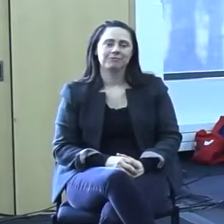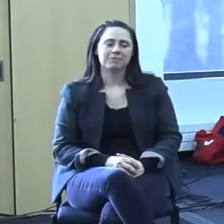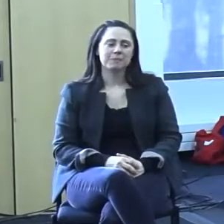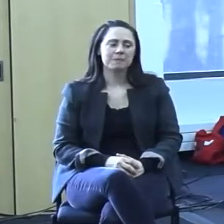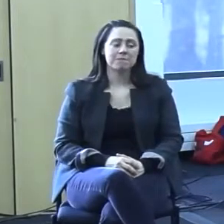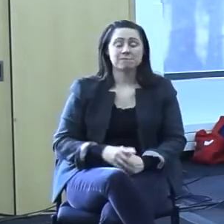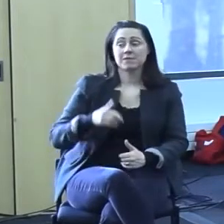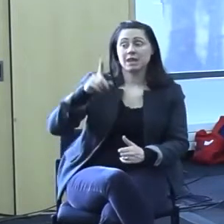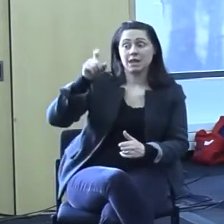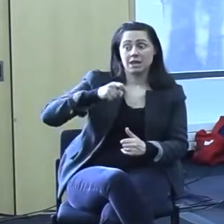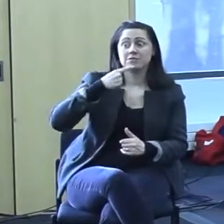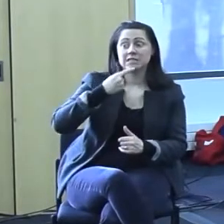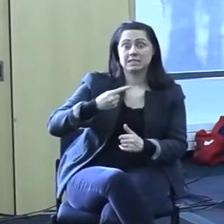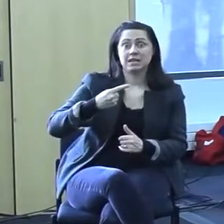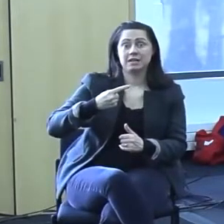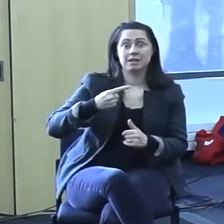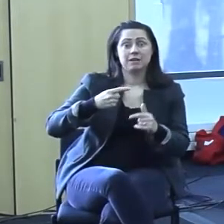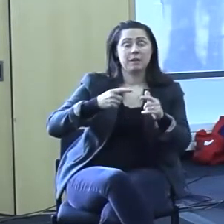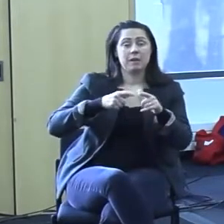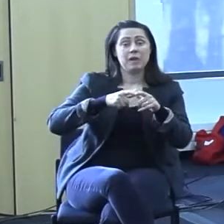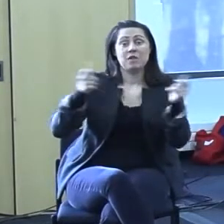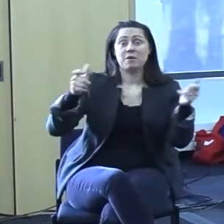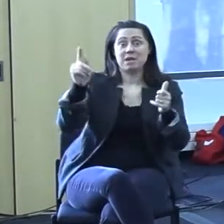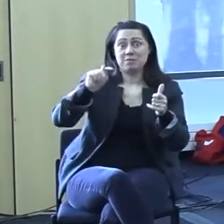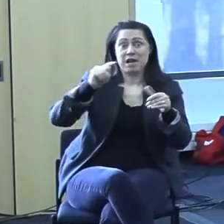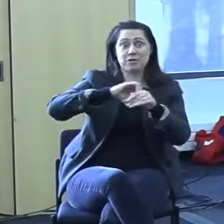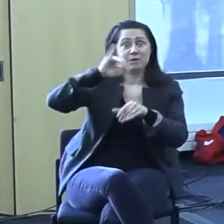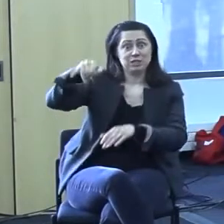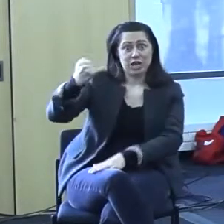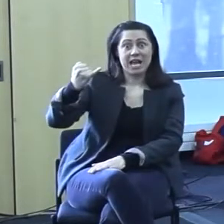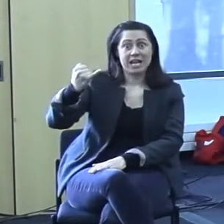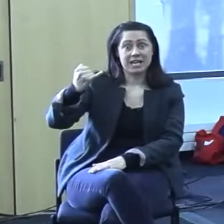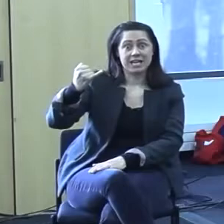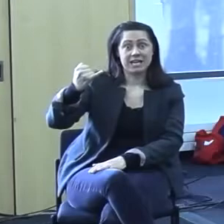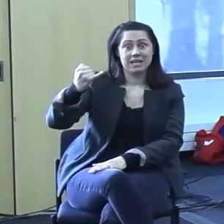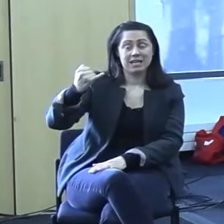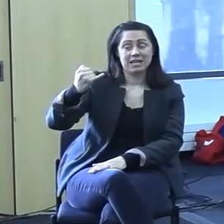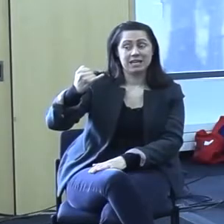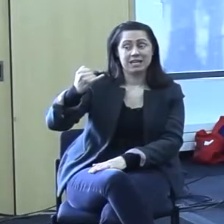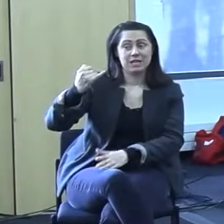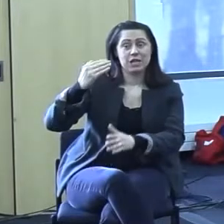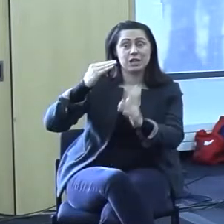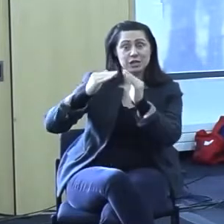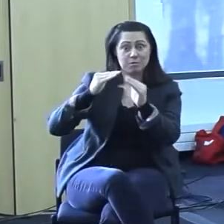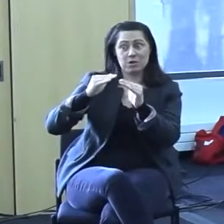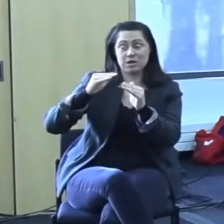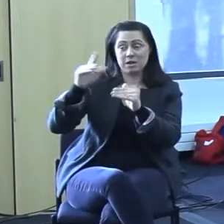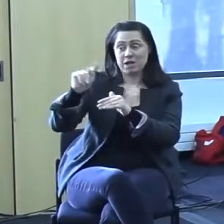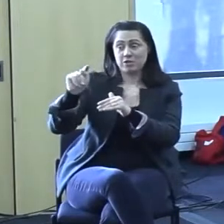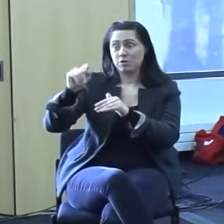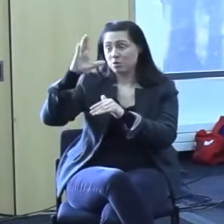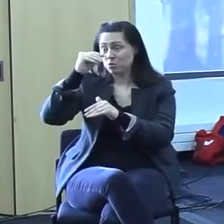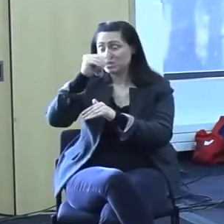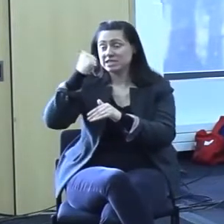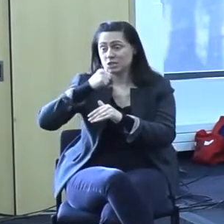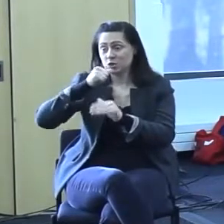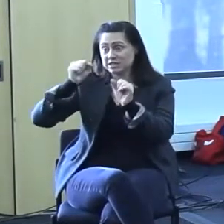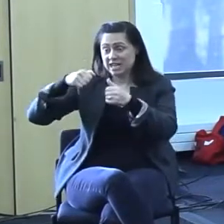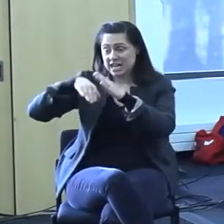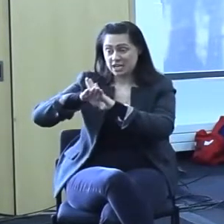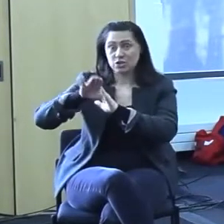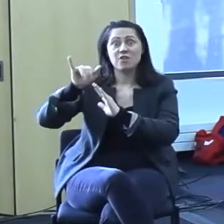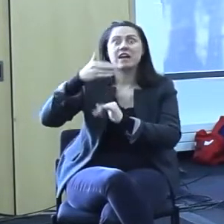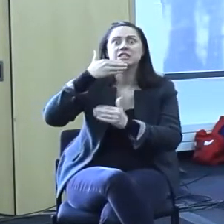Oh, and I have to say, the big bathroom in J, the community bathroom, like boys and girls could enter